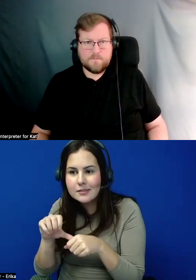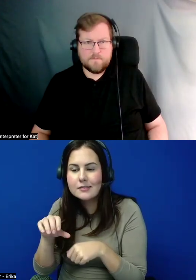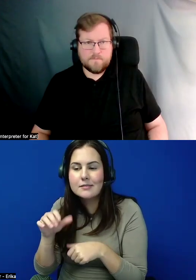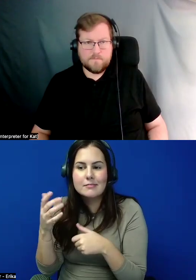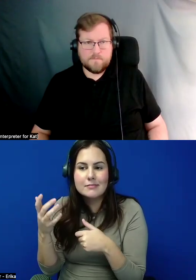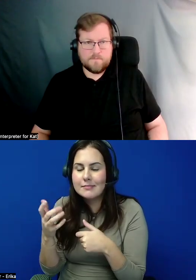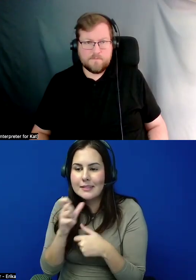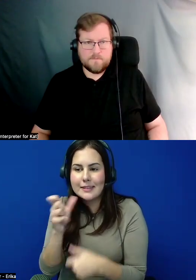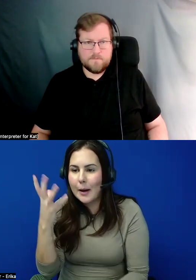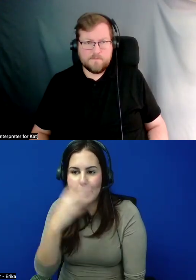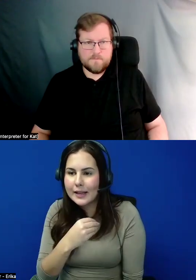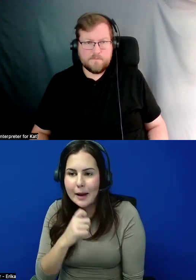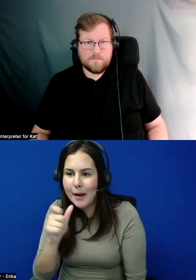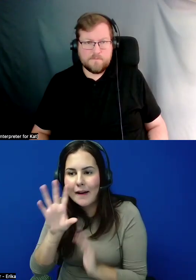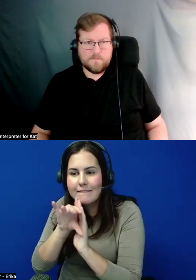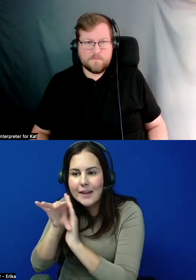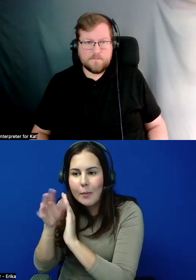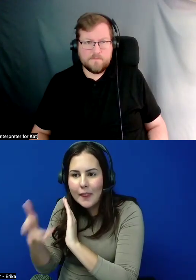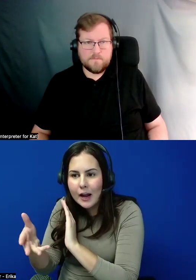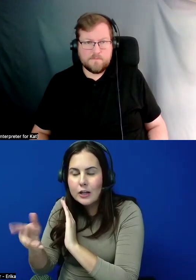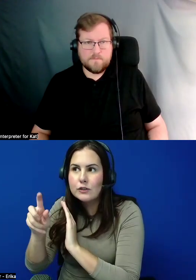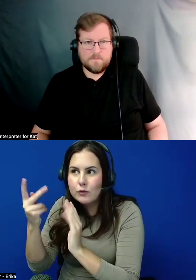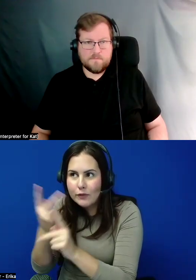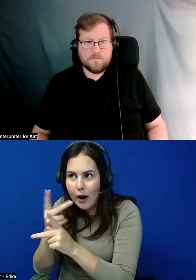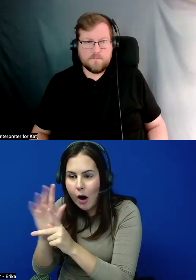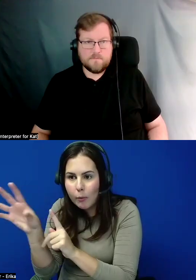not pretty. You're not going to film against that, so you got to change your shot.